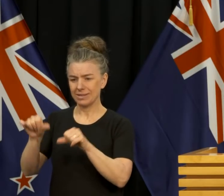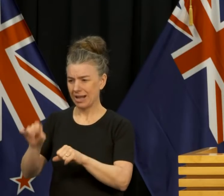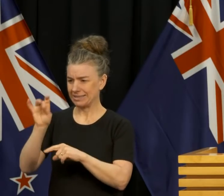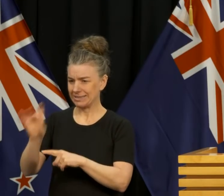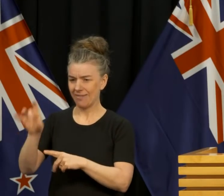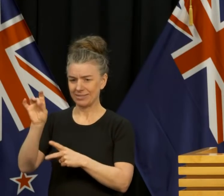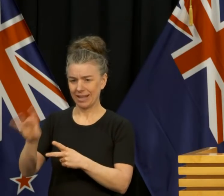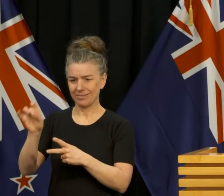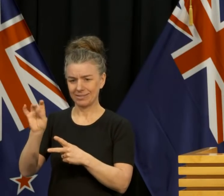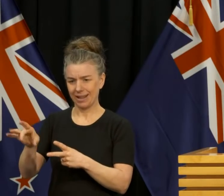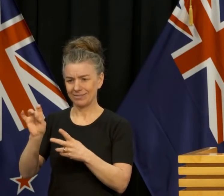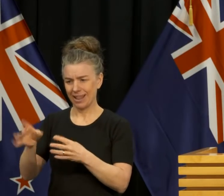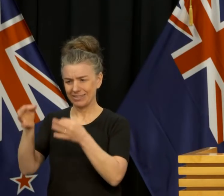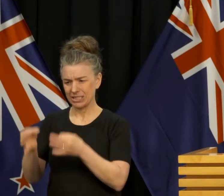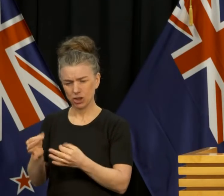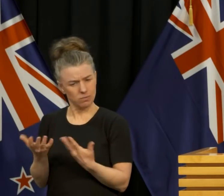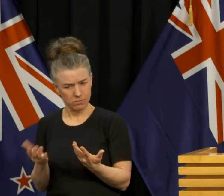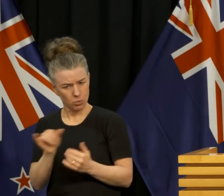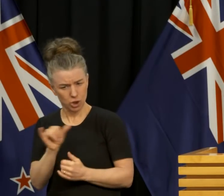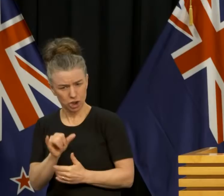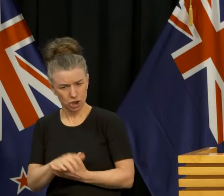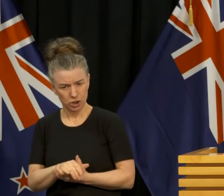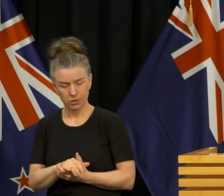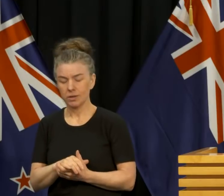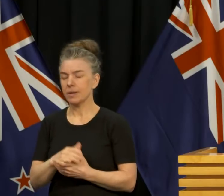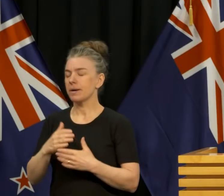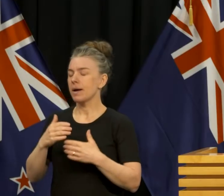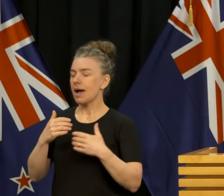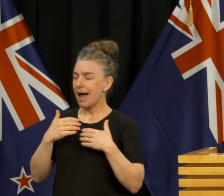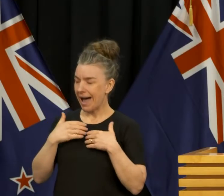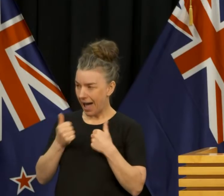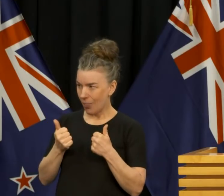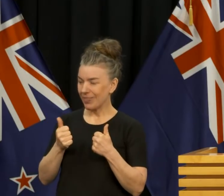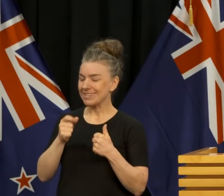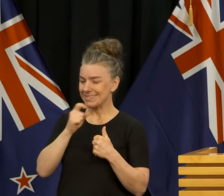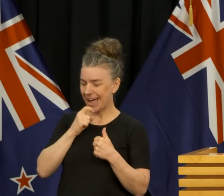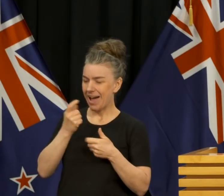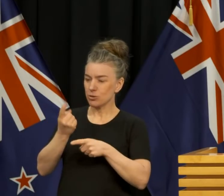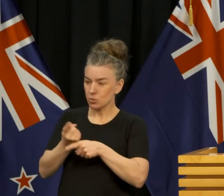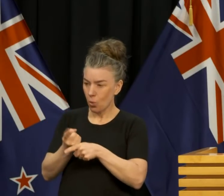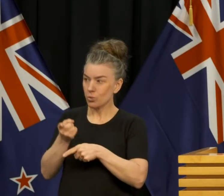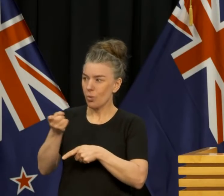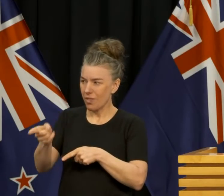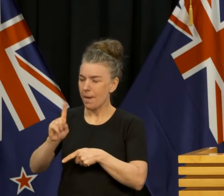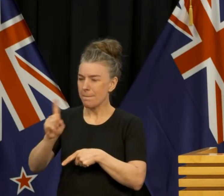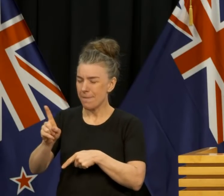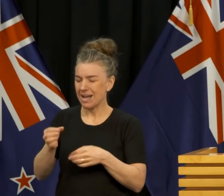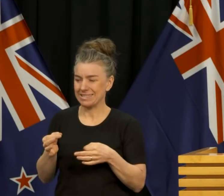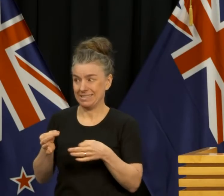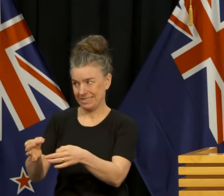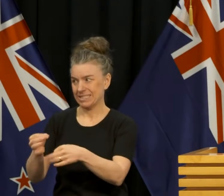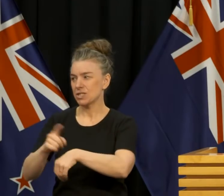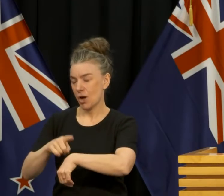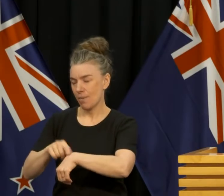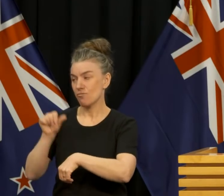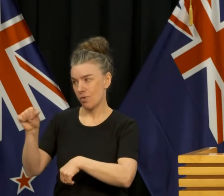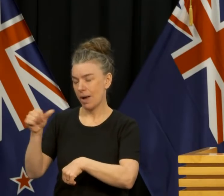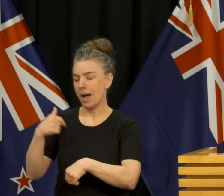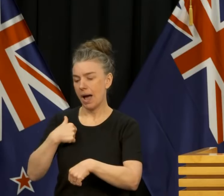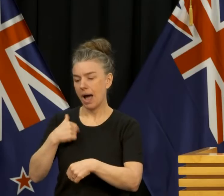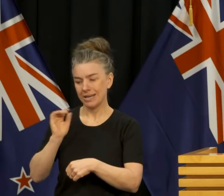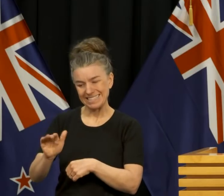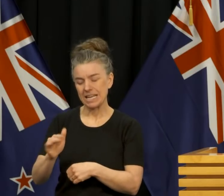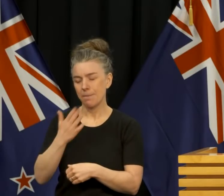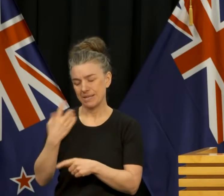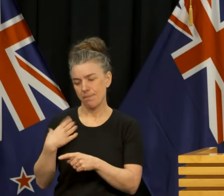single decision off their own bat? No, my understanding is that Health spoke to them, but it was later in the day. I've been very clear that that needs to be much